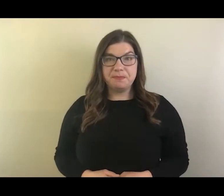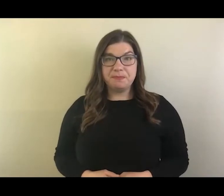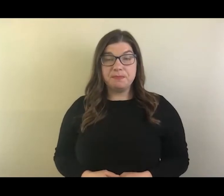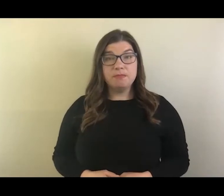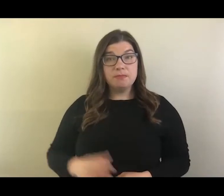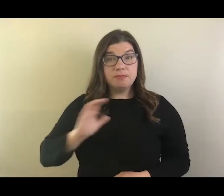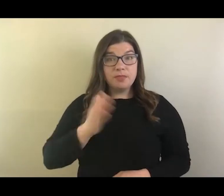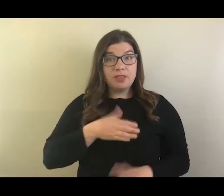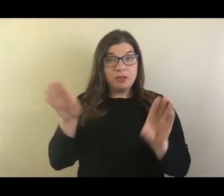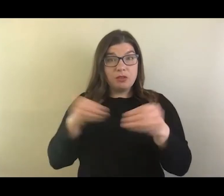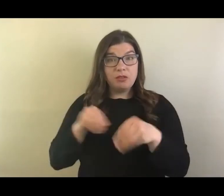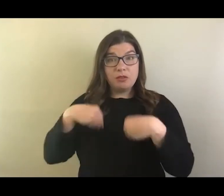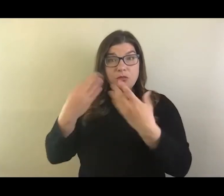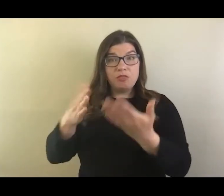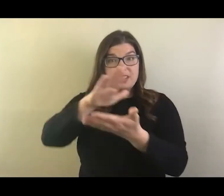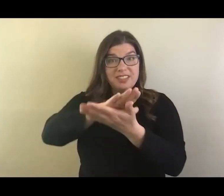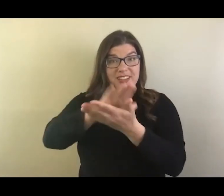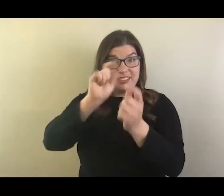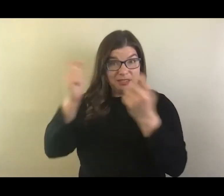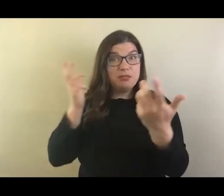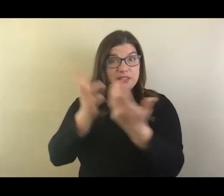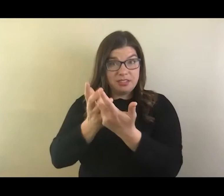Our office provides academic accommodations.